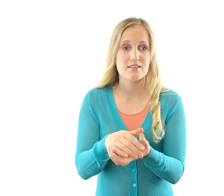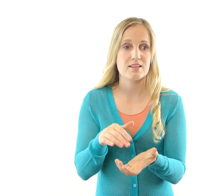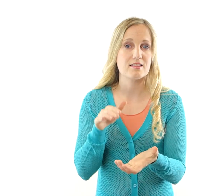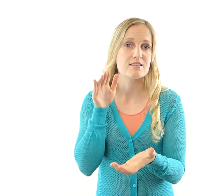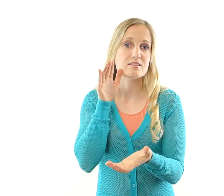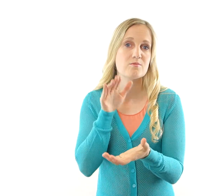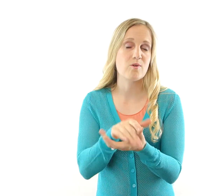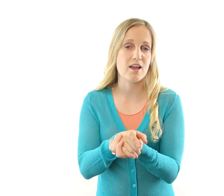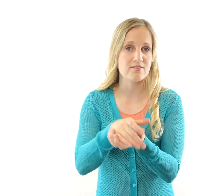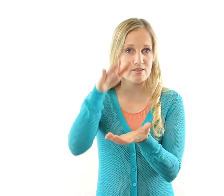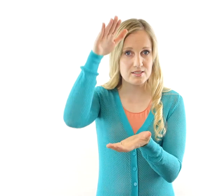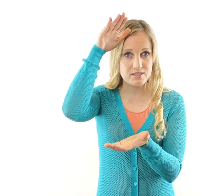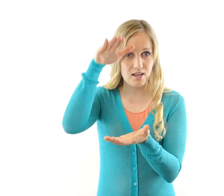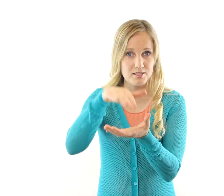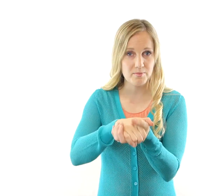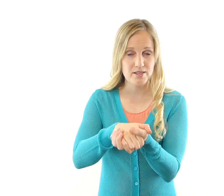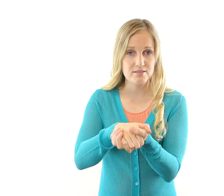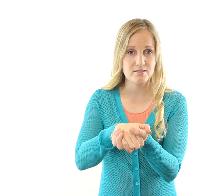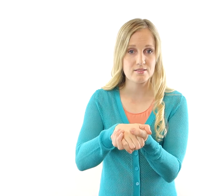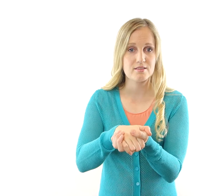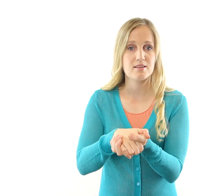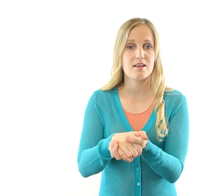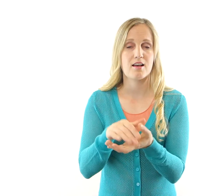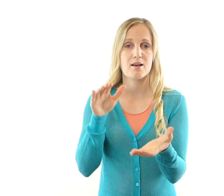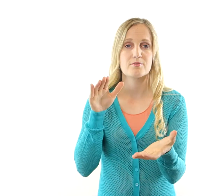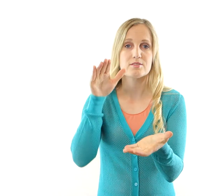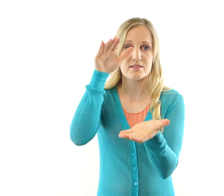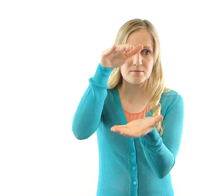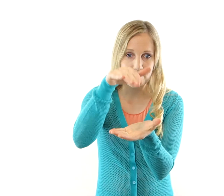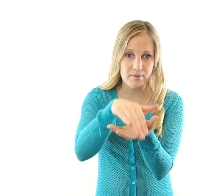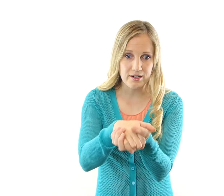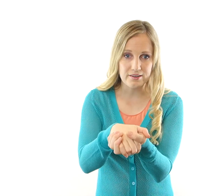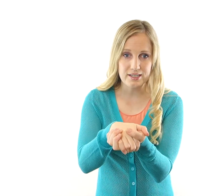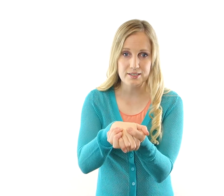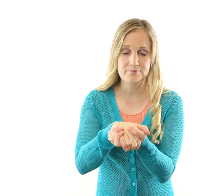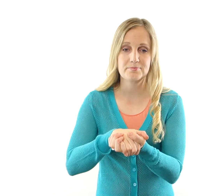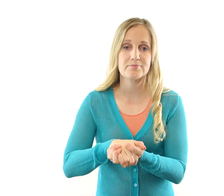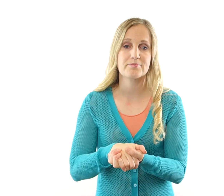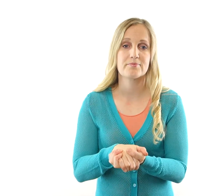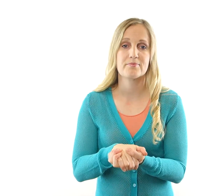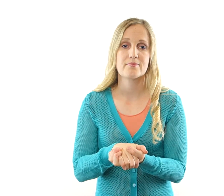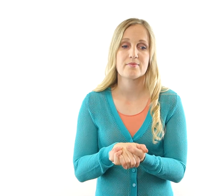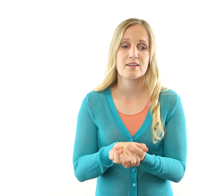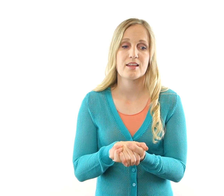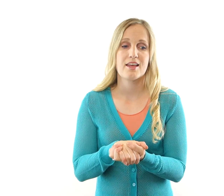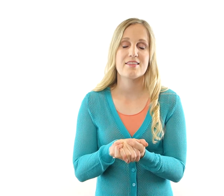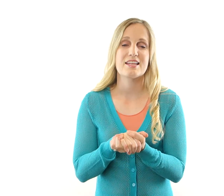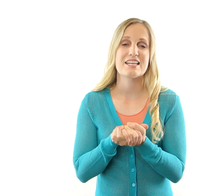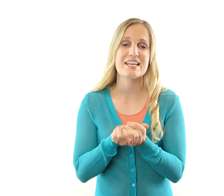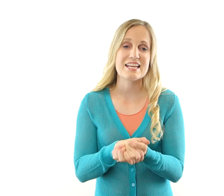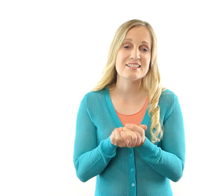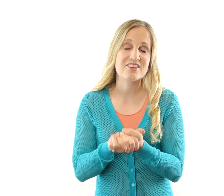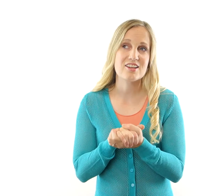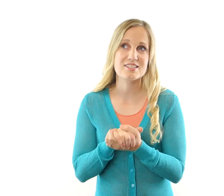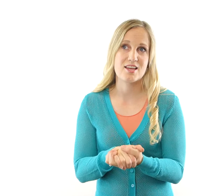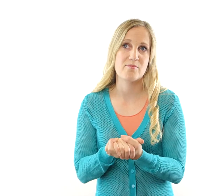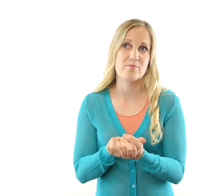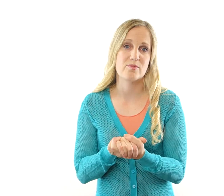Like this is wife and this is husband. So this is marry. And then in God's